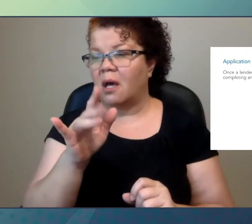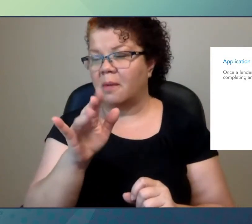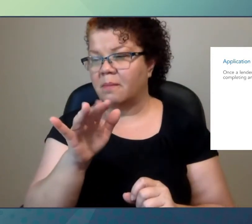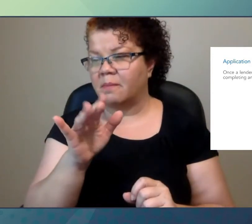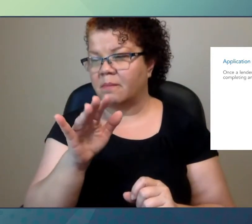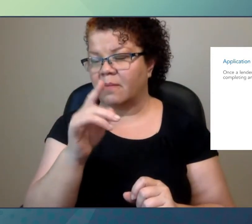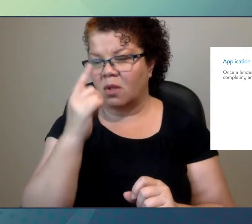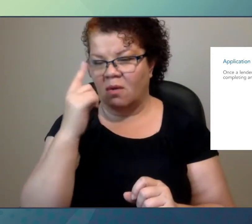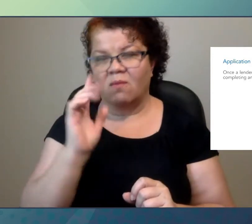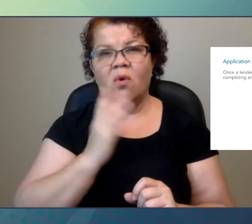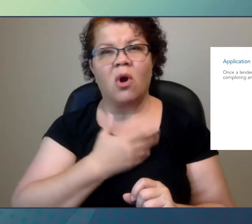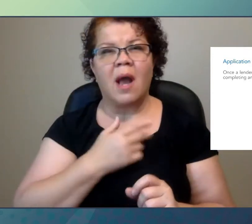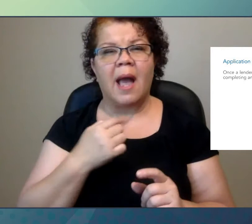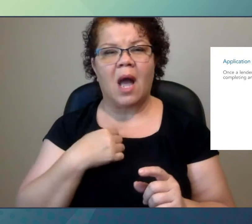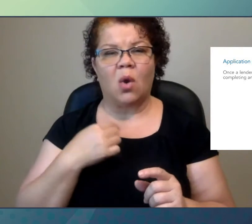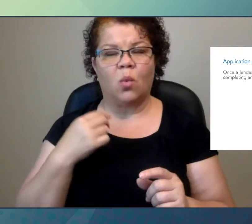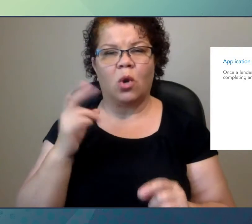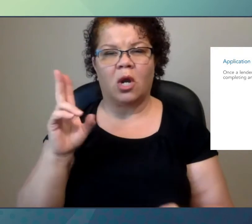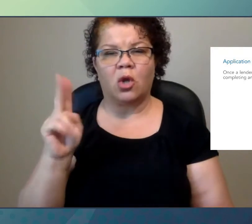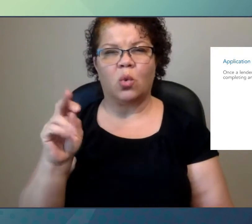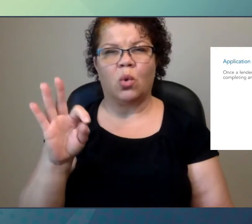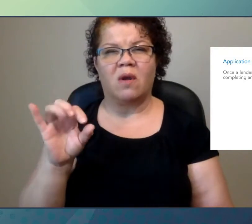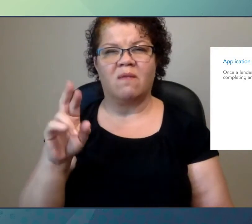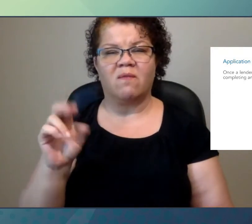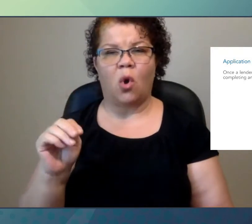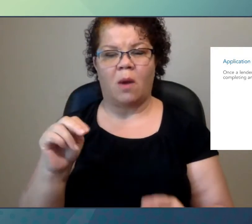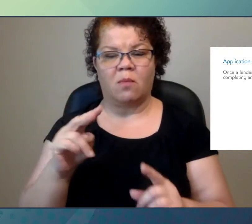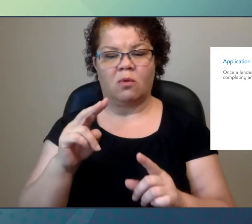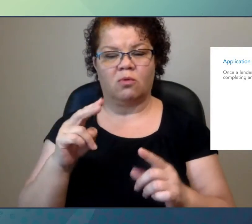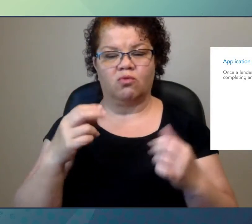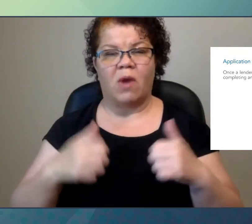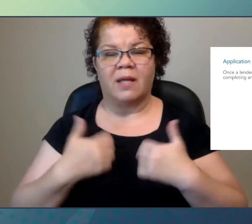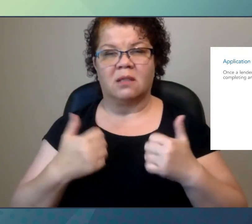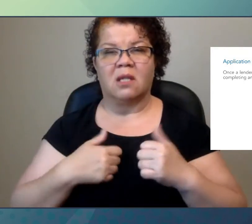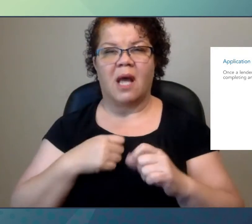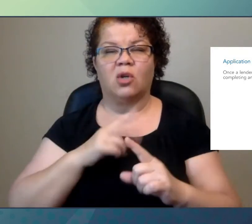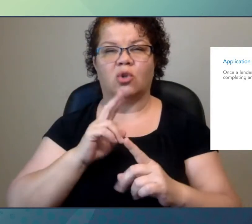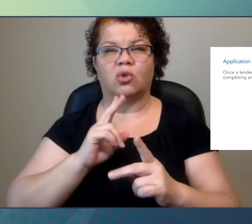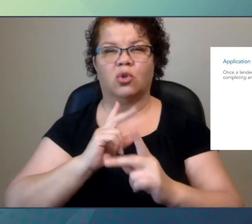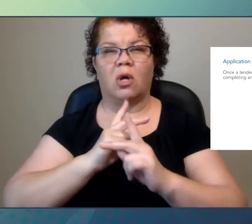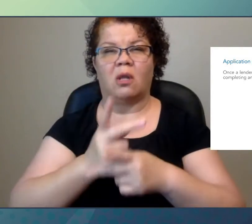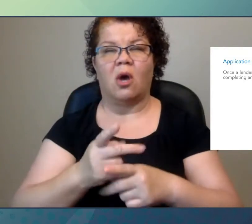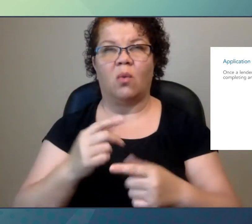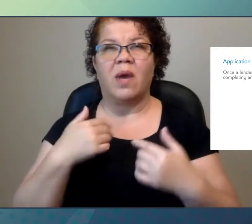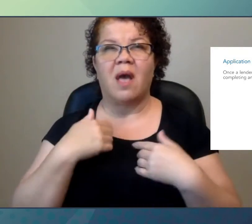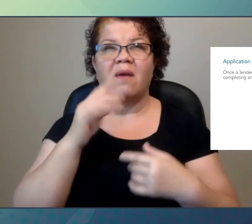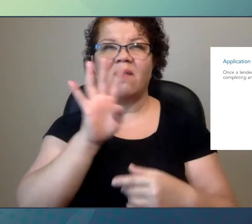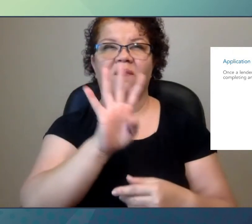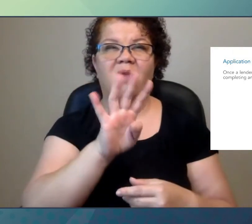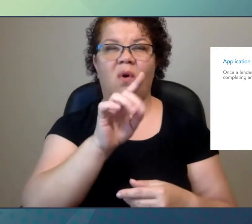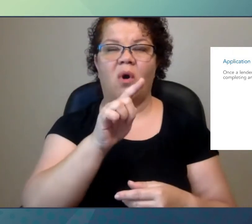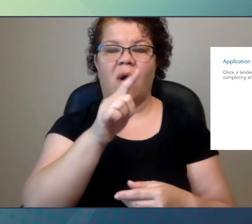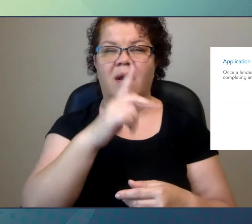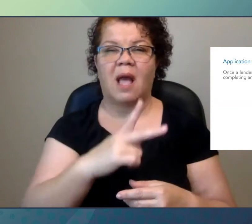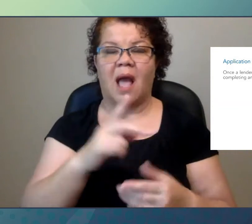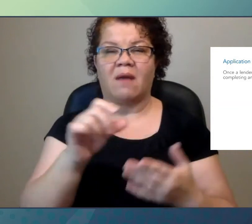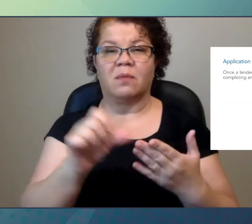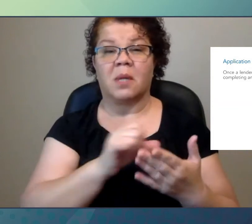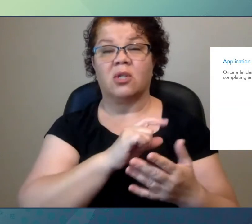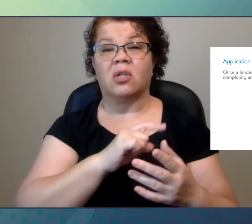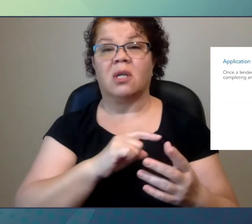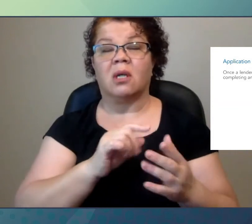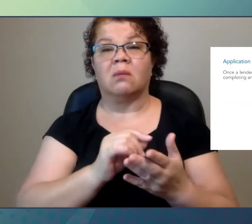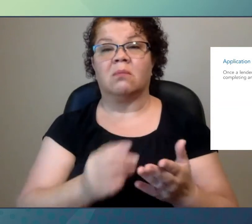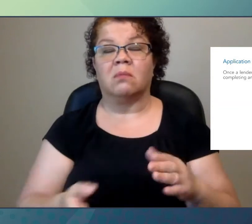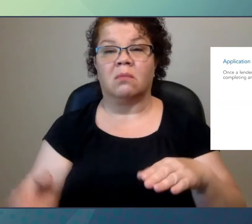for our uniform residential loan mortgage application, went from 4.5 pages to about 9.5 pages. So yes,